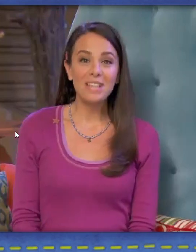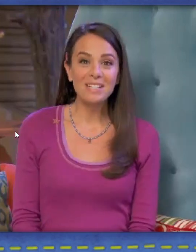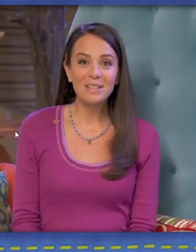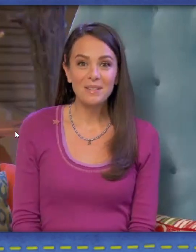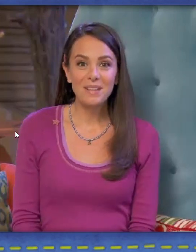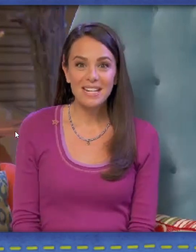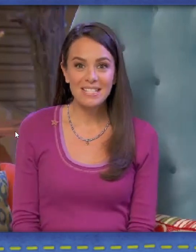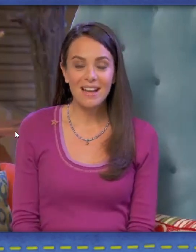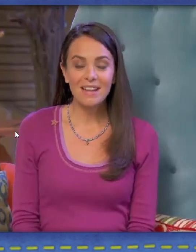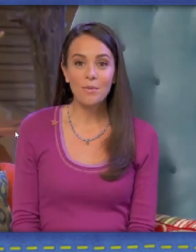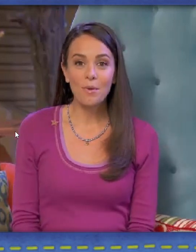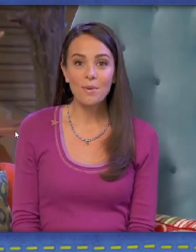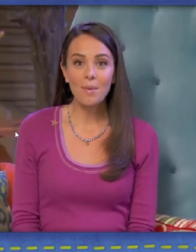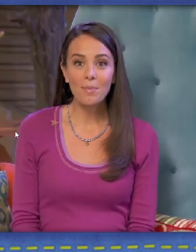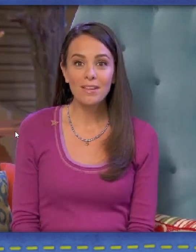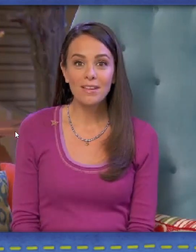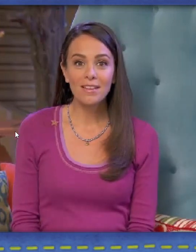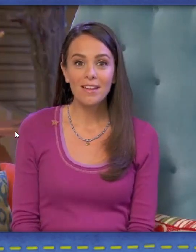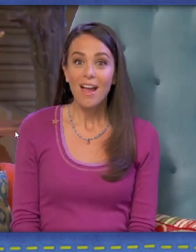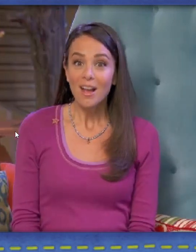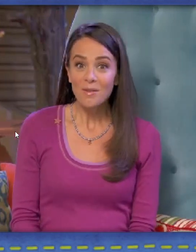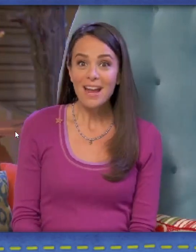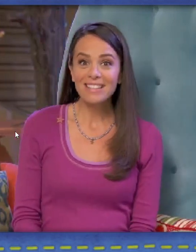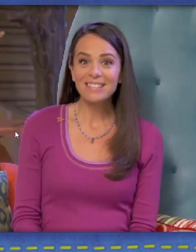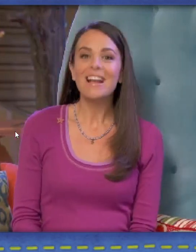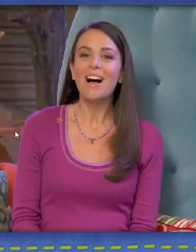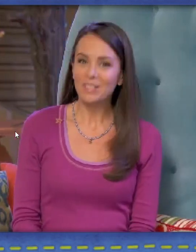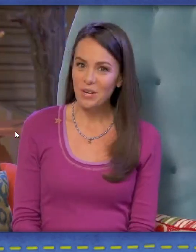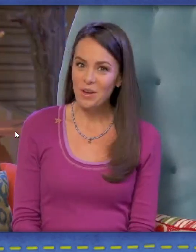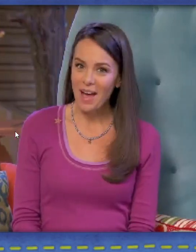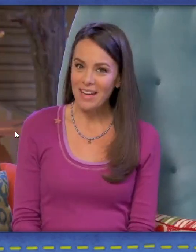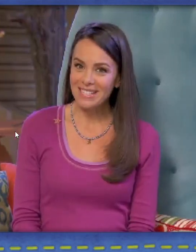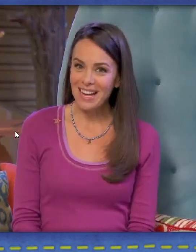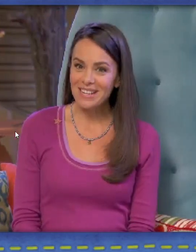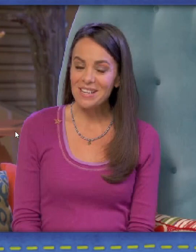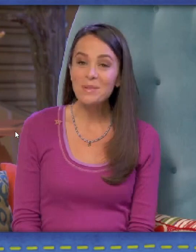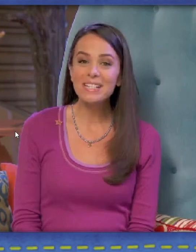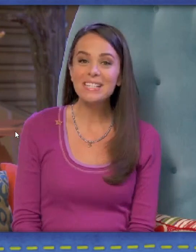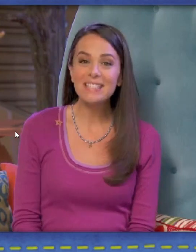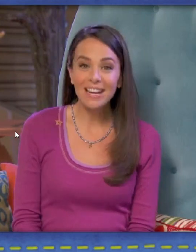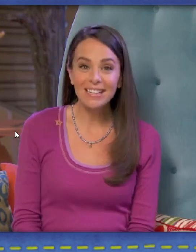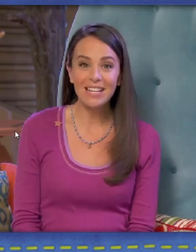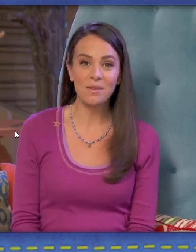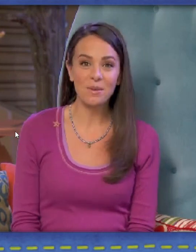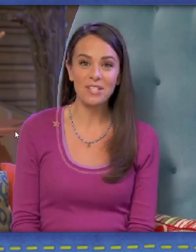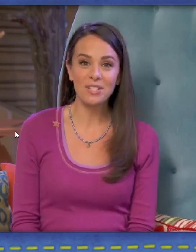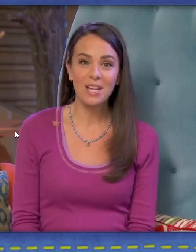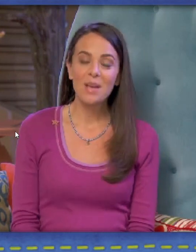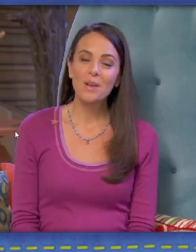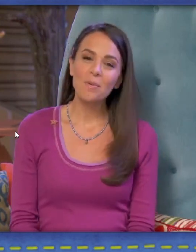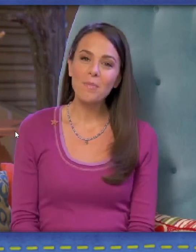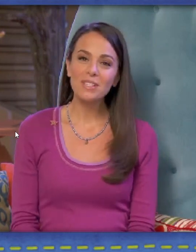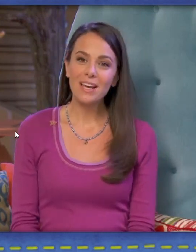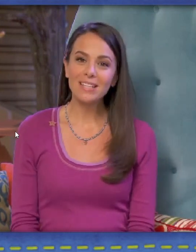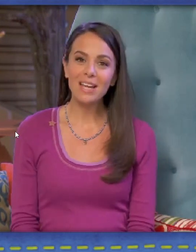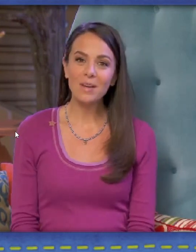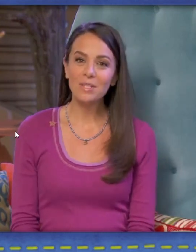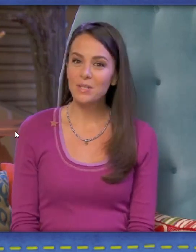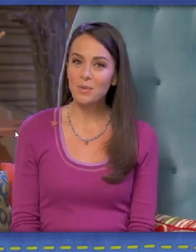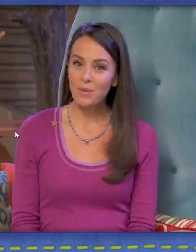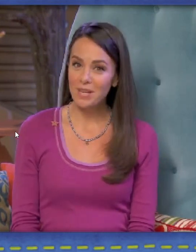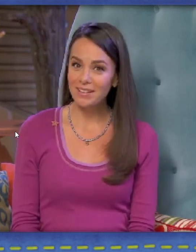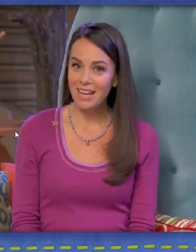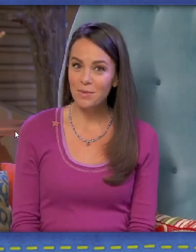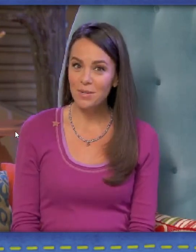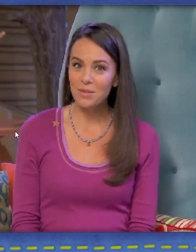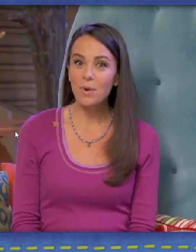Would you like to learn how to sign grown-up? Great! I'll show you how to sign using sign language. Remember, sign language